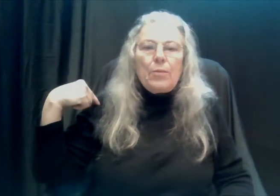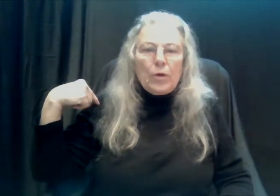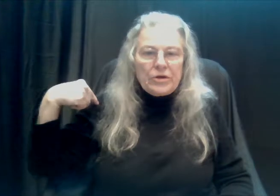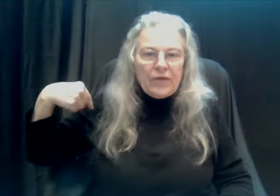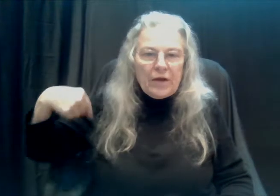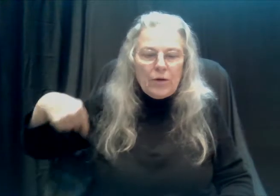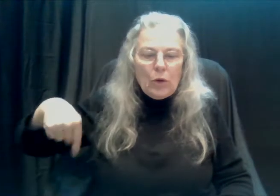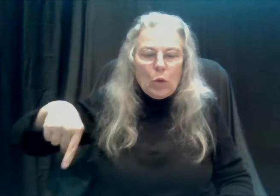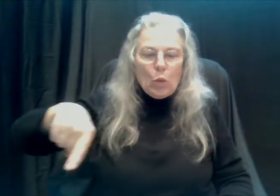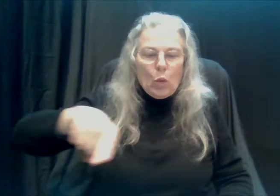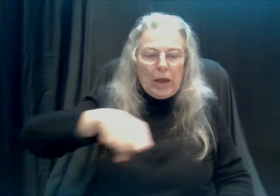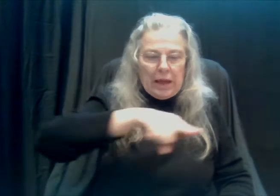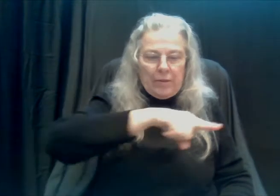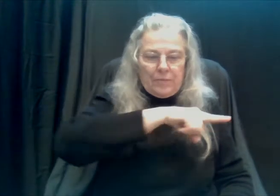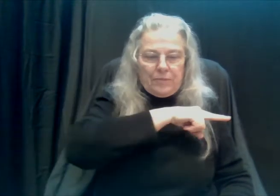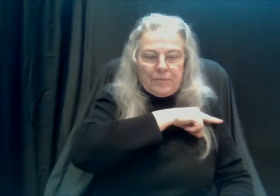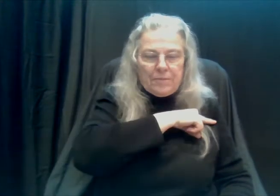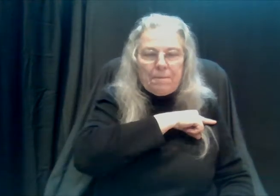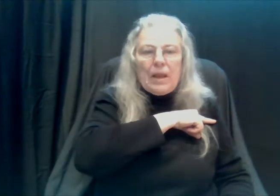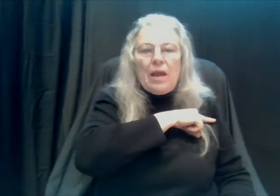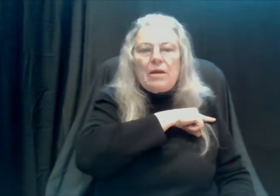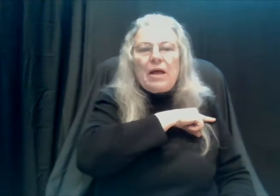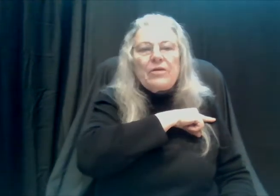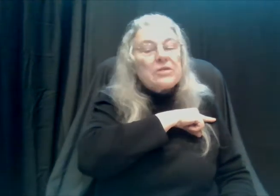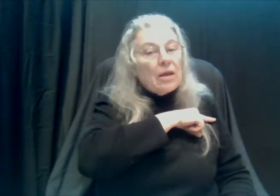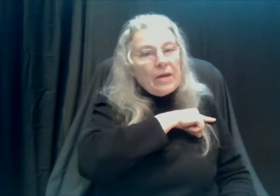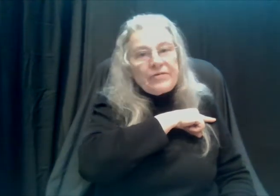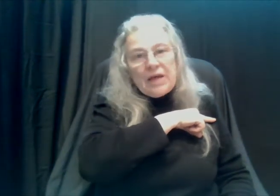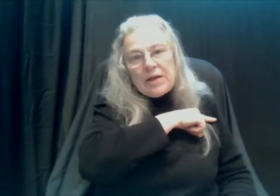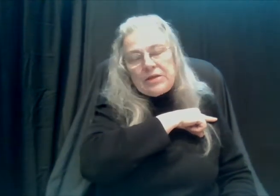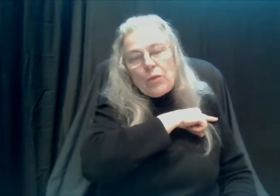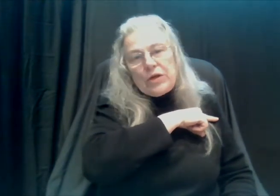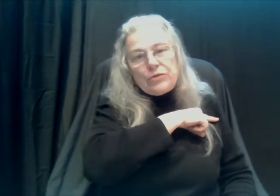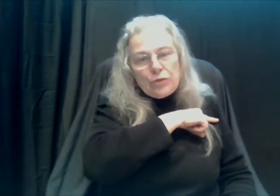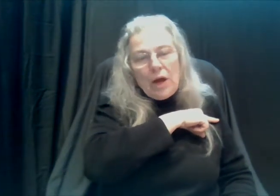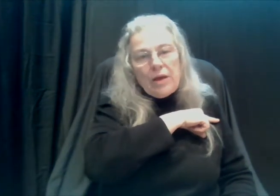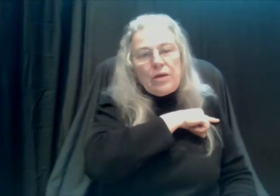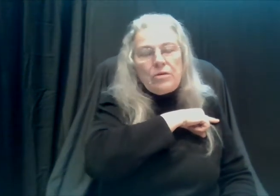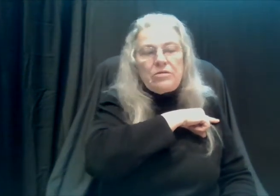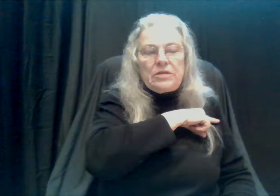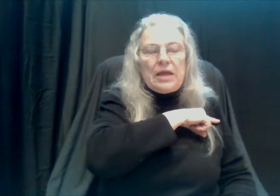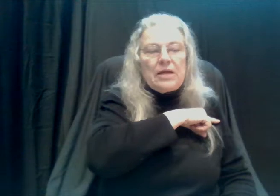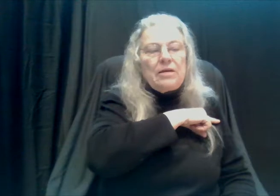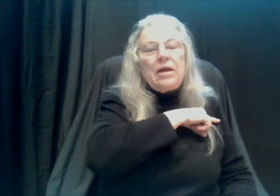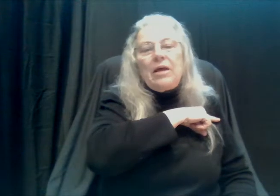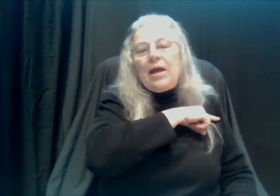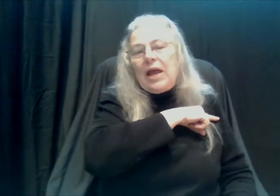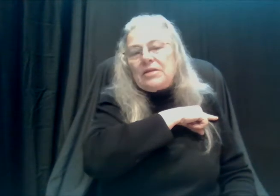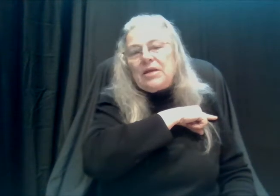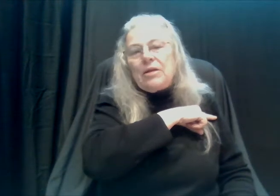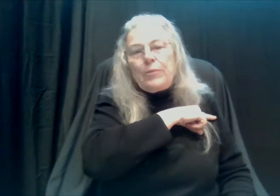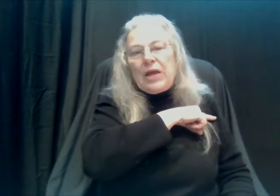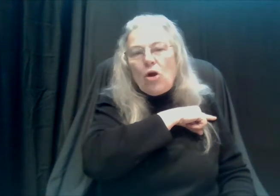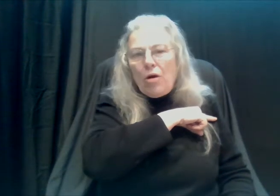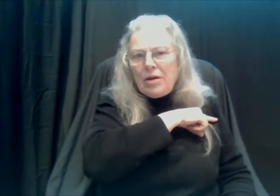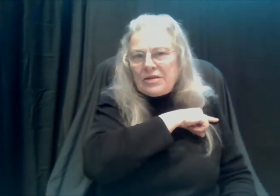your finger, we. Now there's a lot of signs that we do not use in ASL because of the